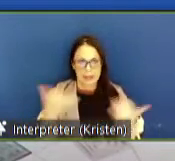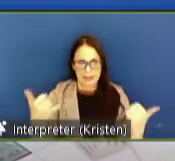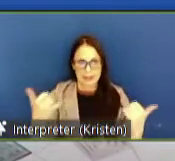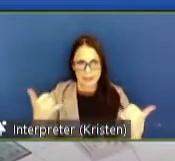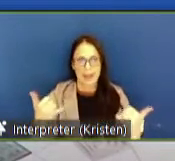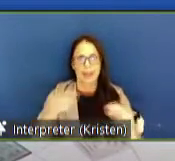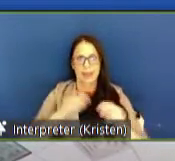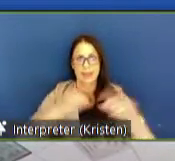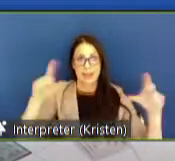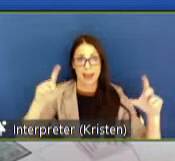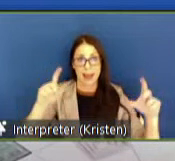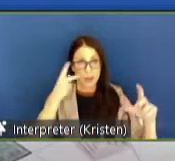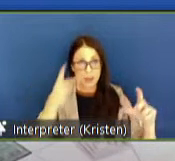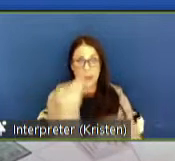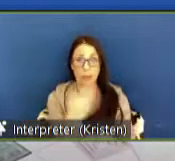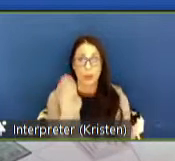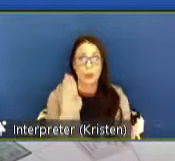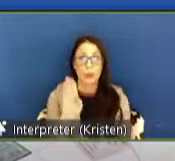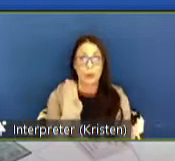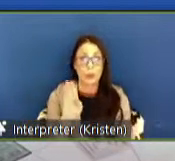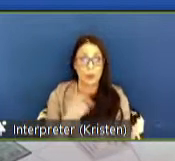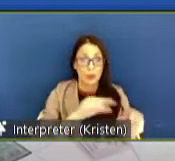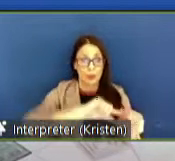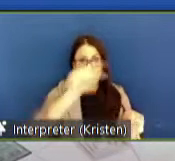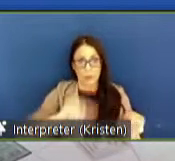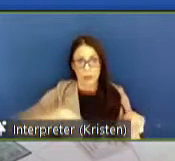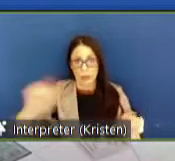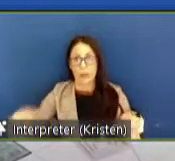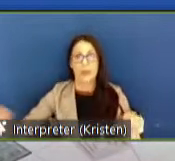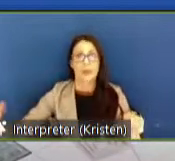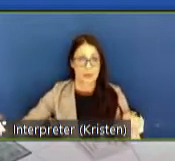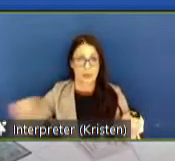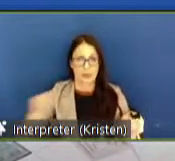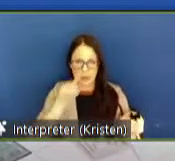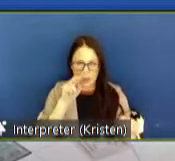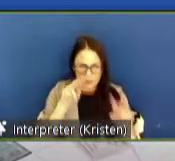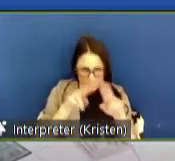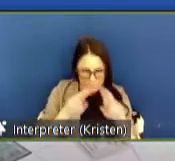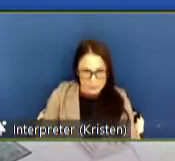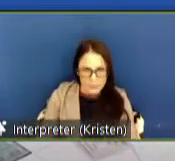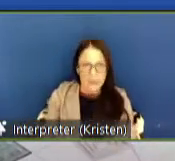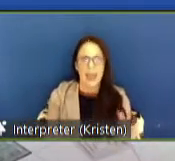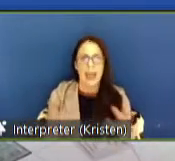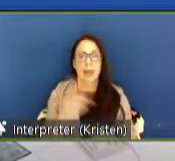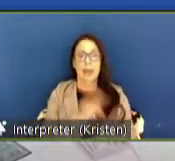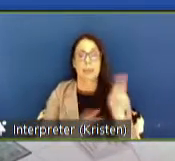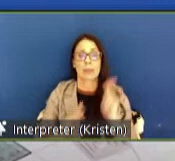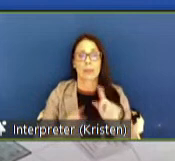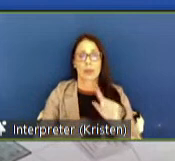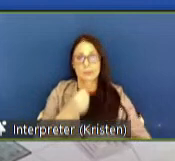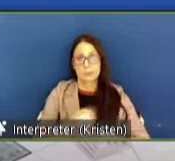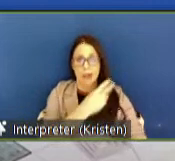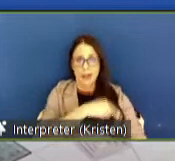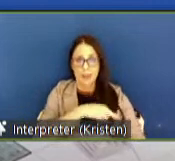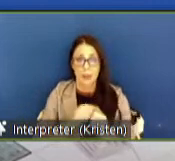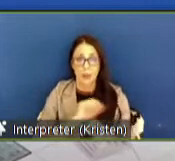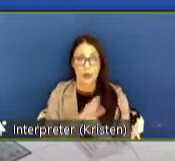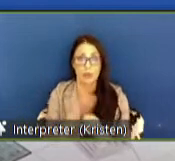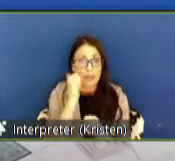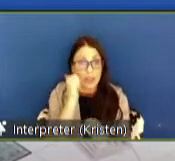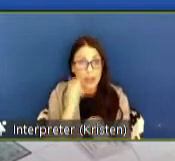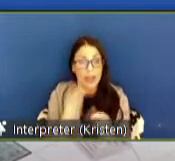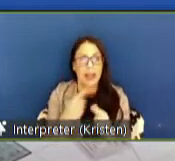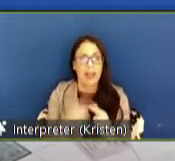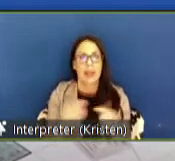those blue bars looking at the number of hospitalized patients with COVID each day. And then the orange